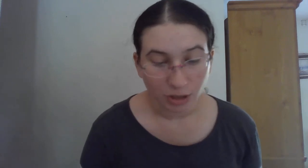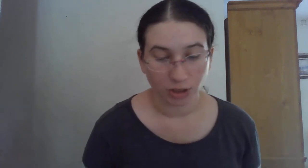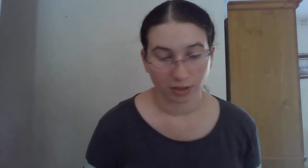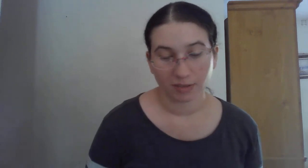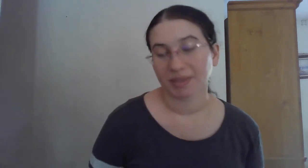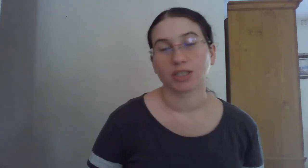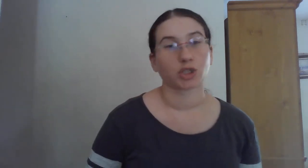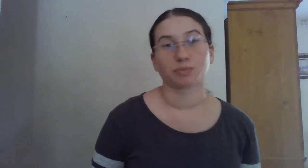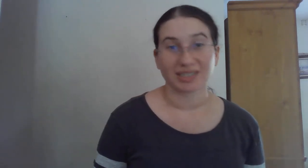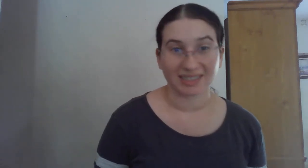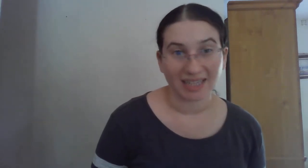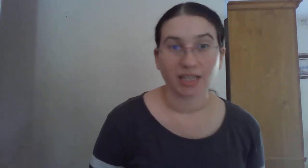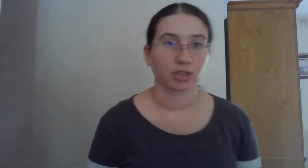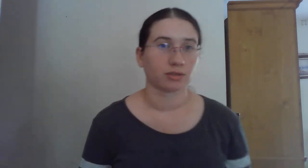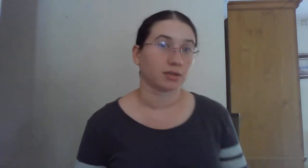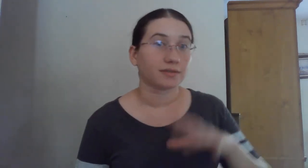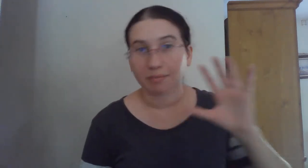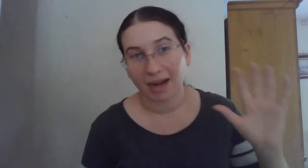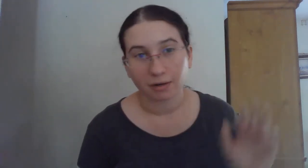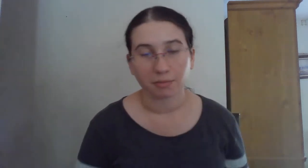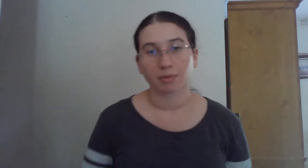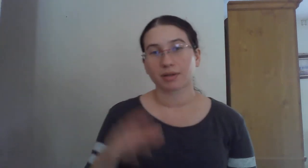Lecture, speech, presentation, or even PowerPoint.